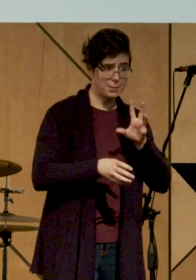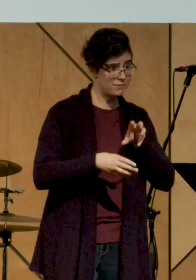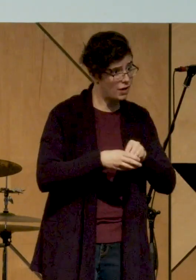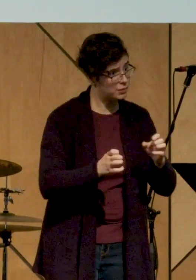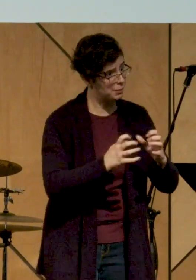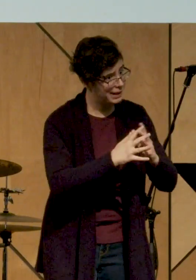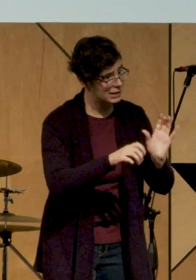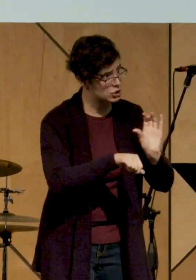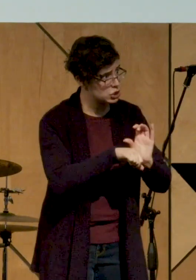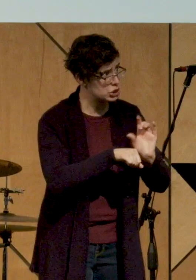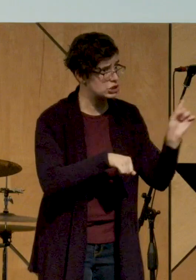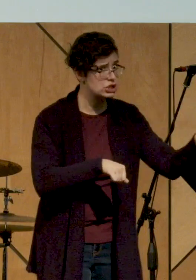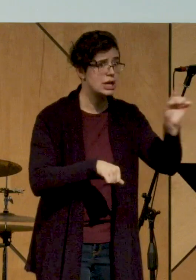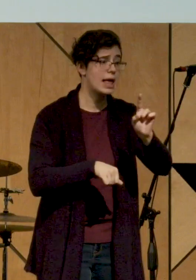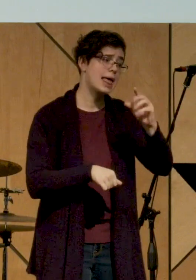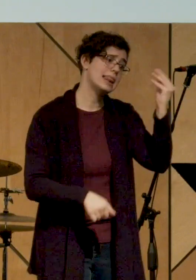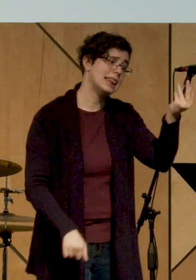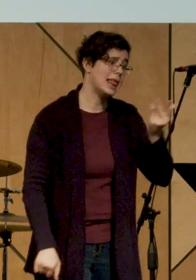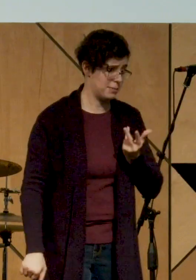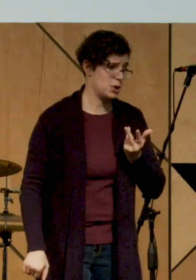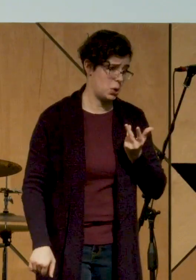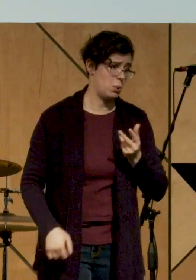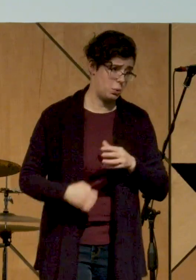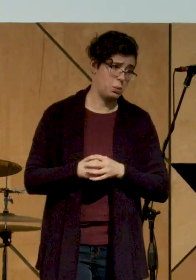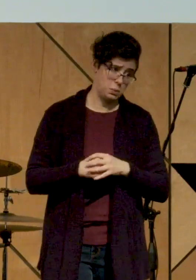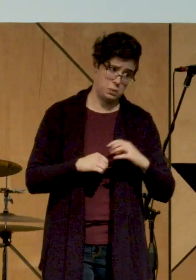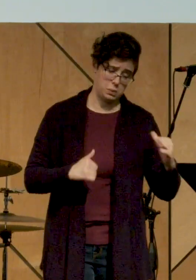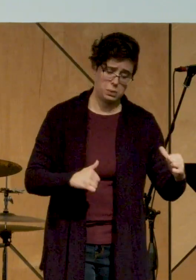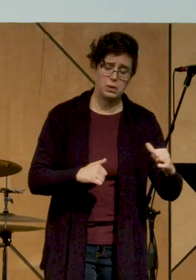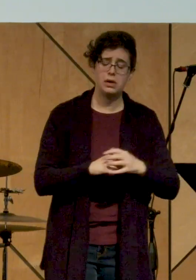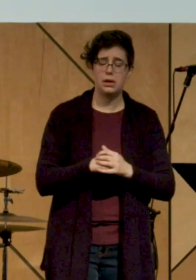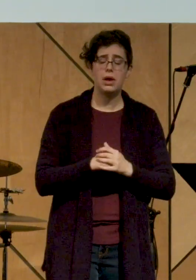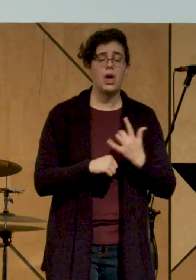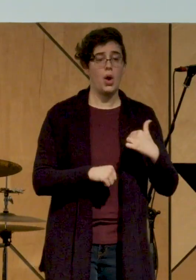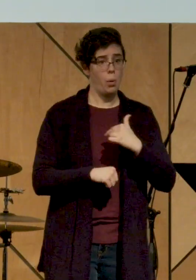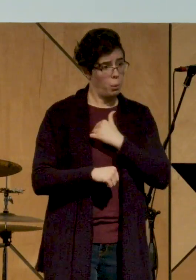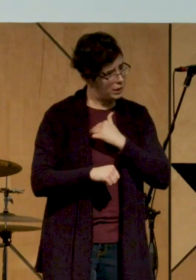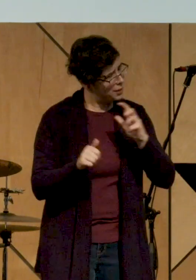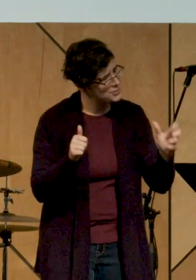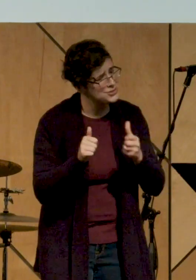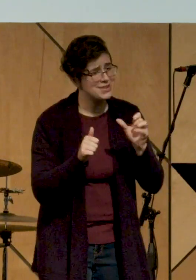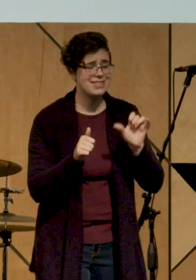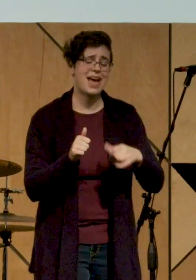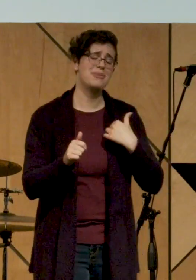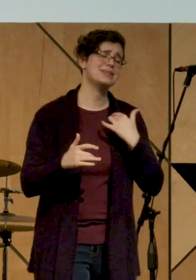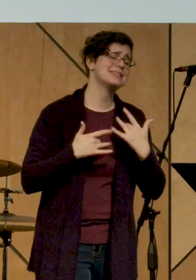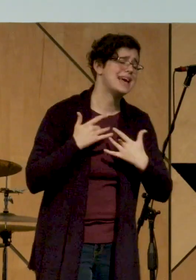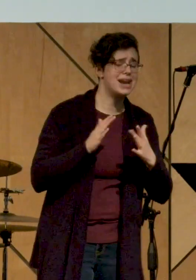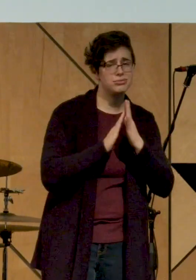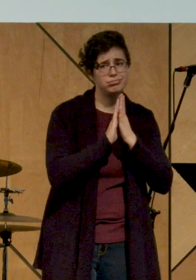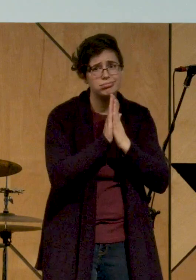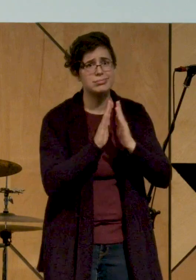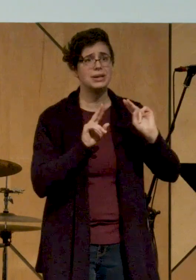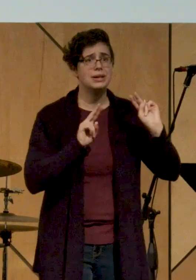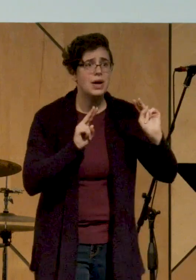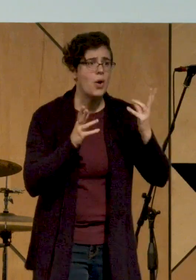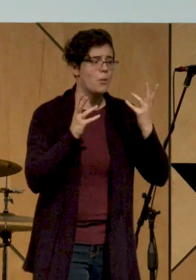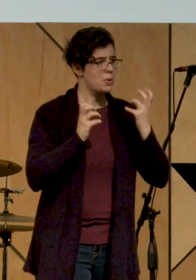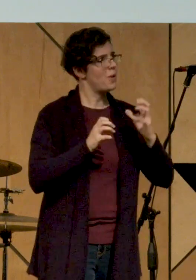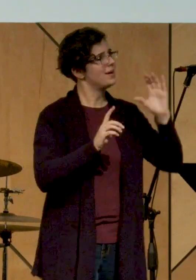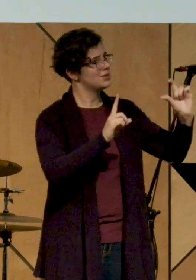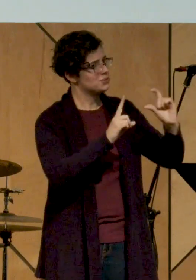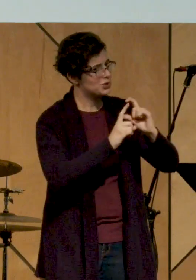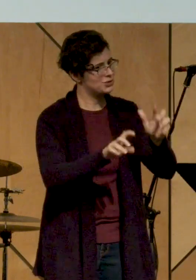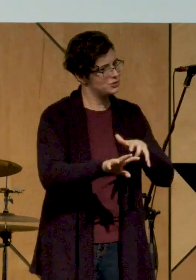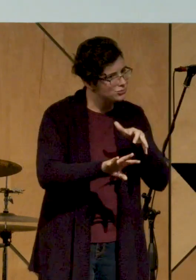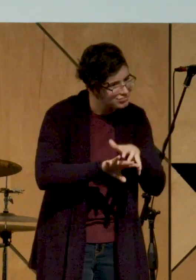in one of those 18 counties, let me know, all right? We're after this. We're excited about this. We want the word to take root in